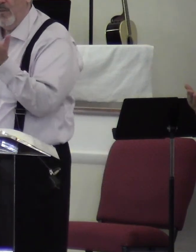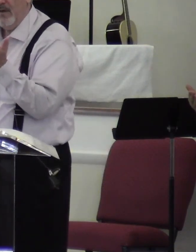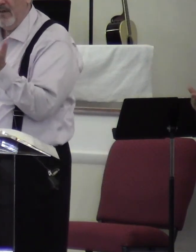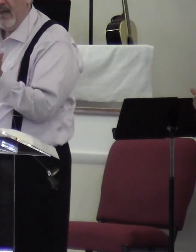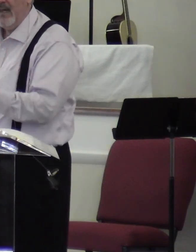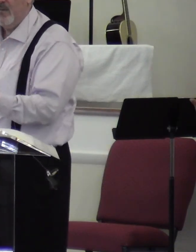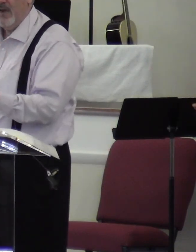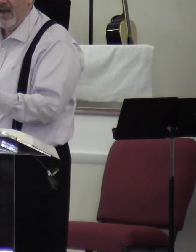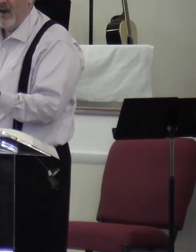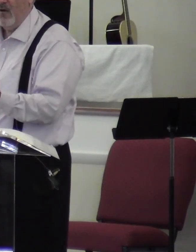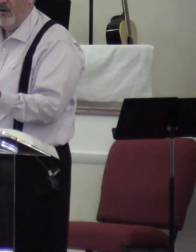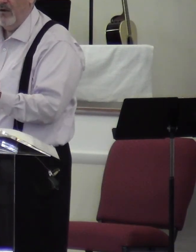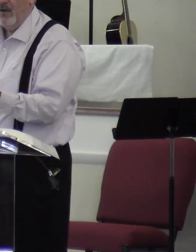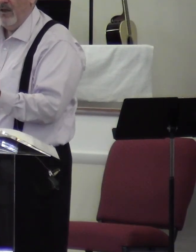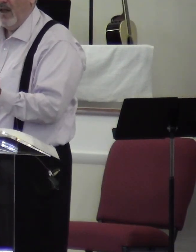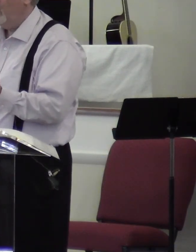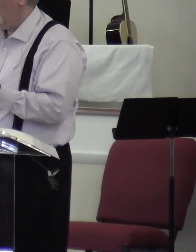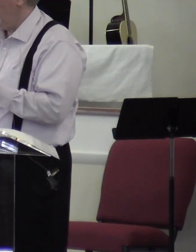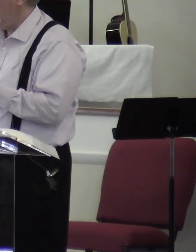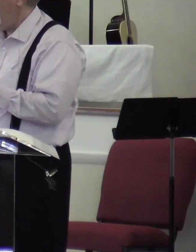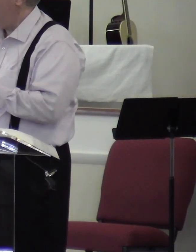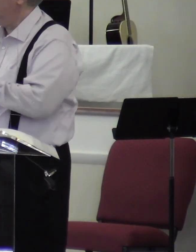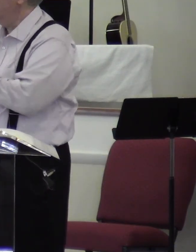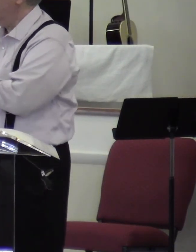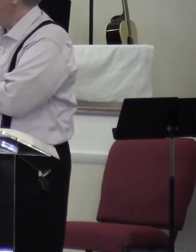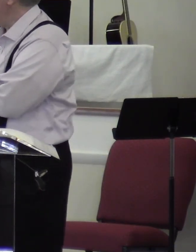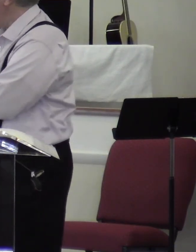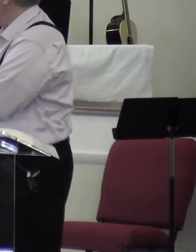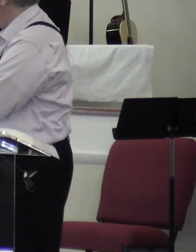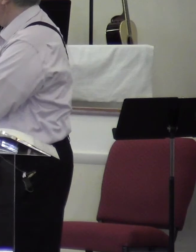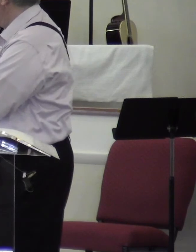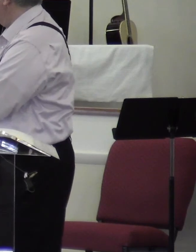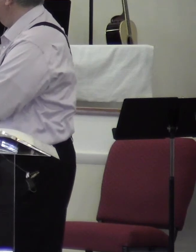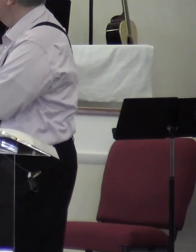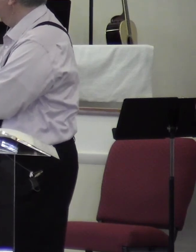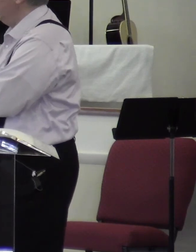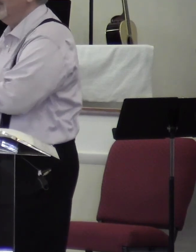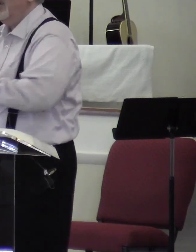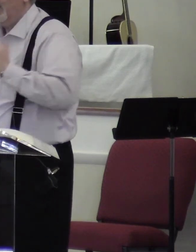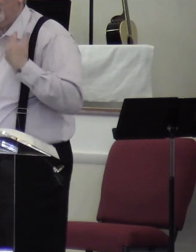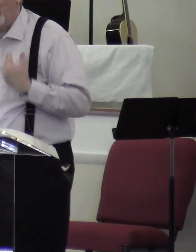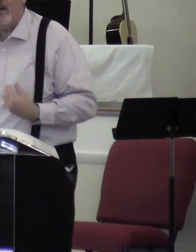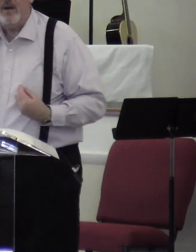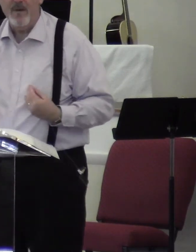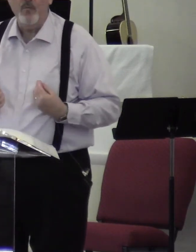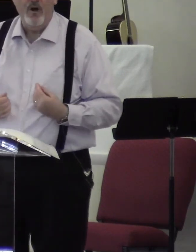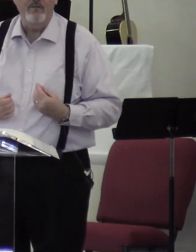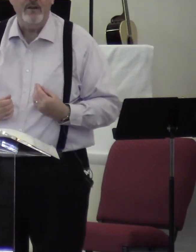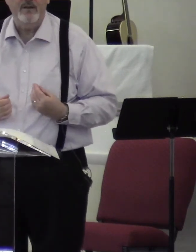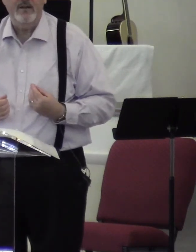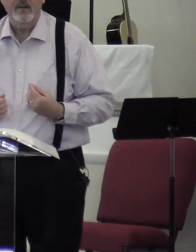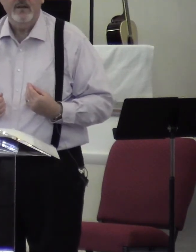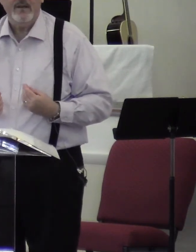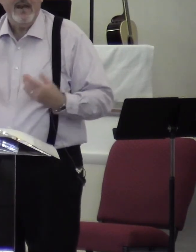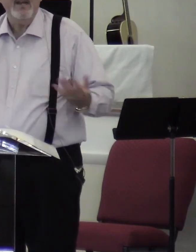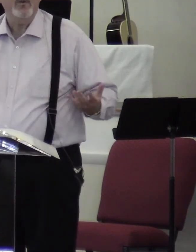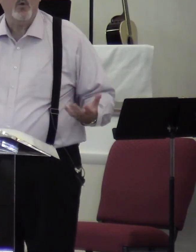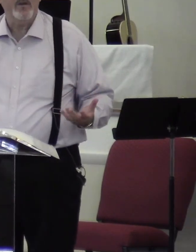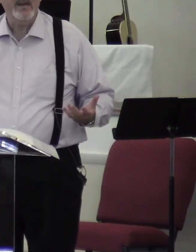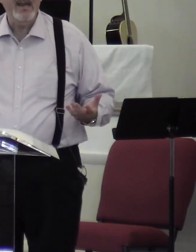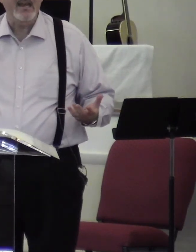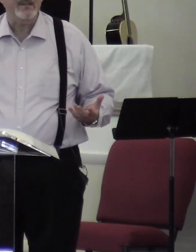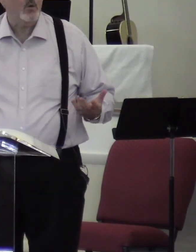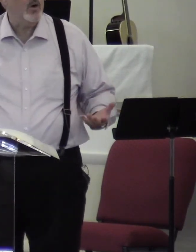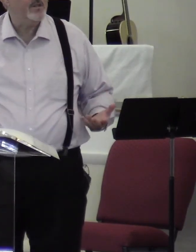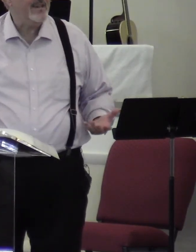you come into the kingdom now. And when all that happens, you just enter into the kingdom because you're already a member of it. The kingdom is